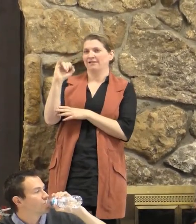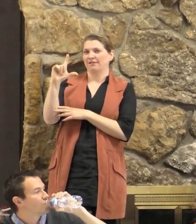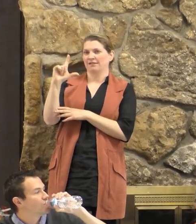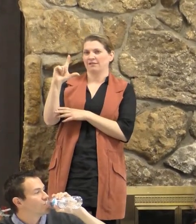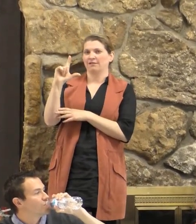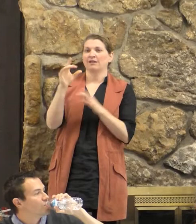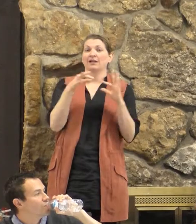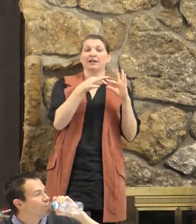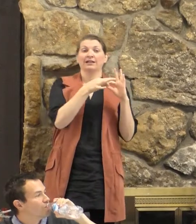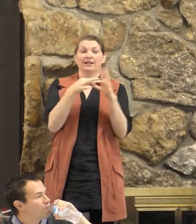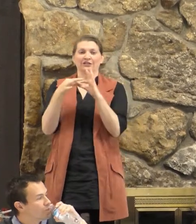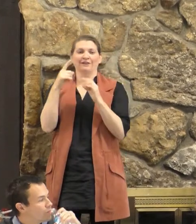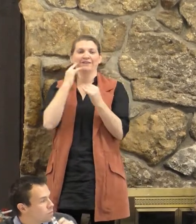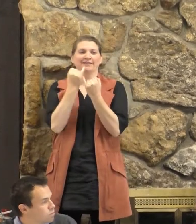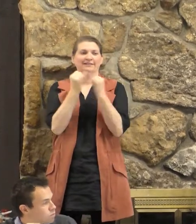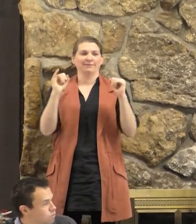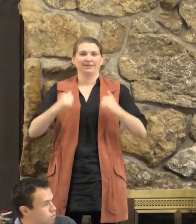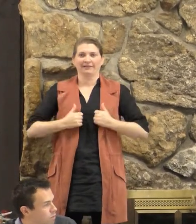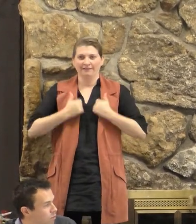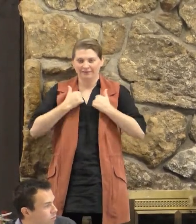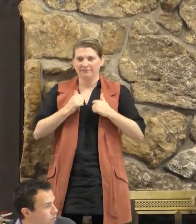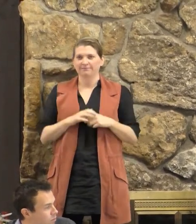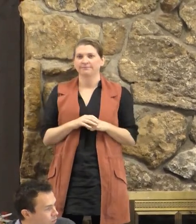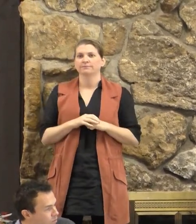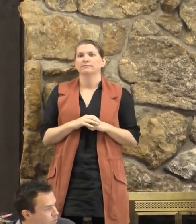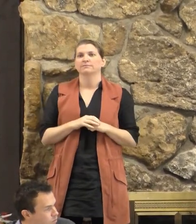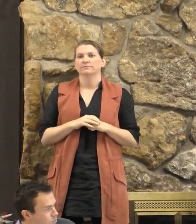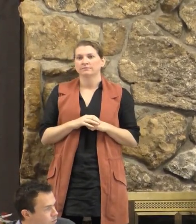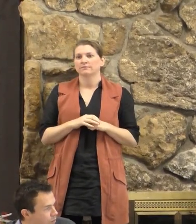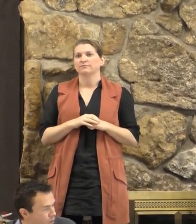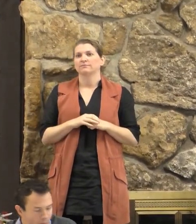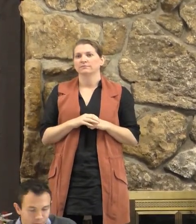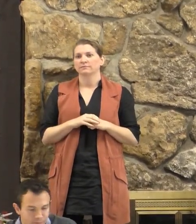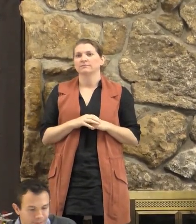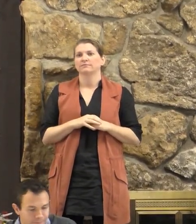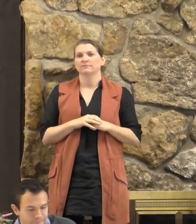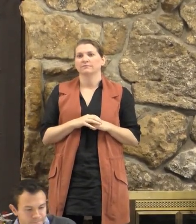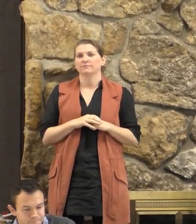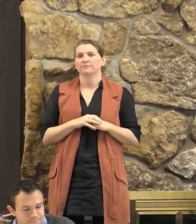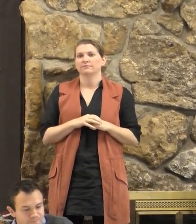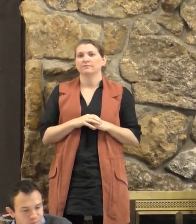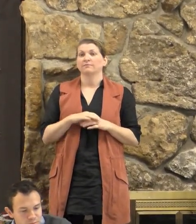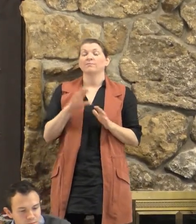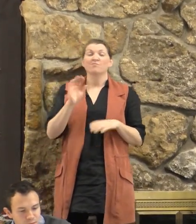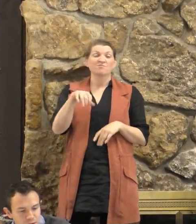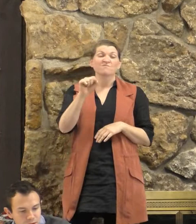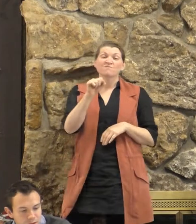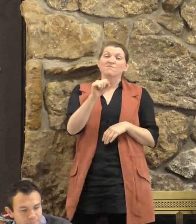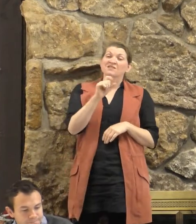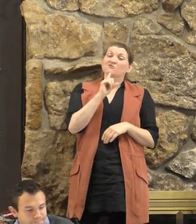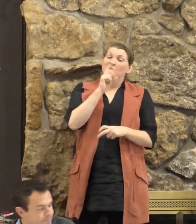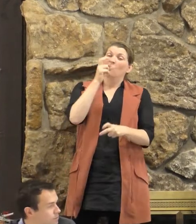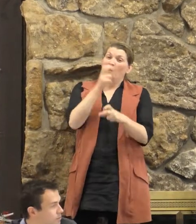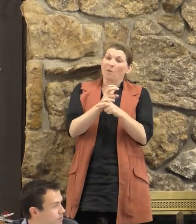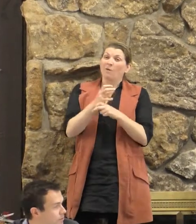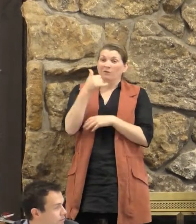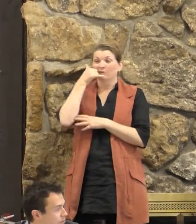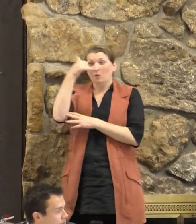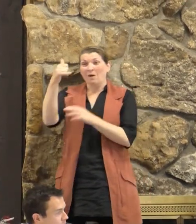Basically, the most important part is to call an agency, right? So there are several different agencies to choose